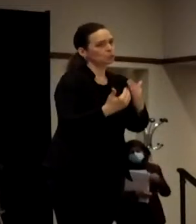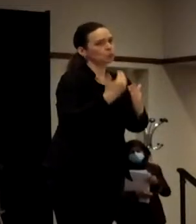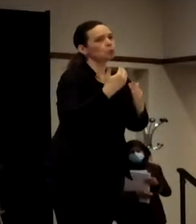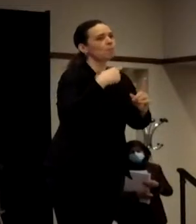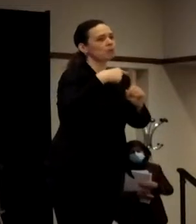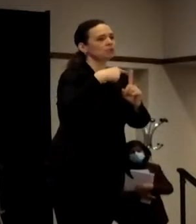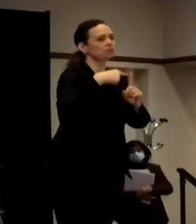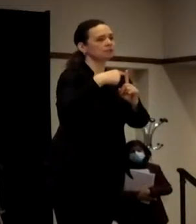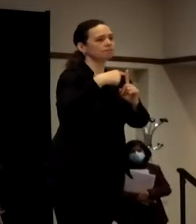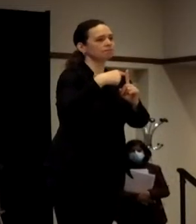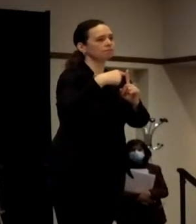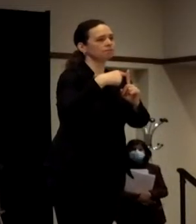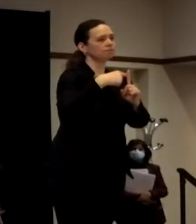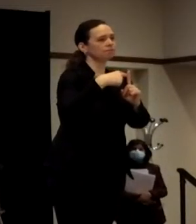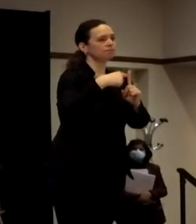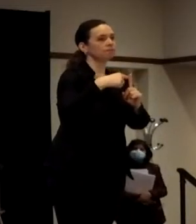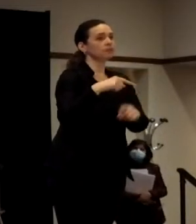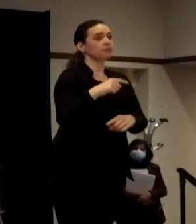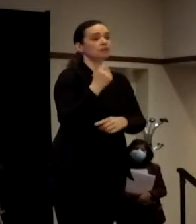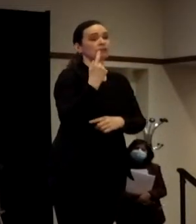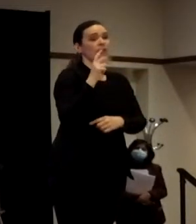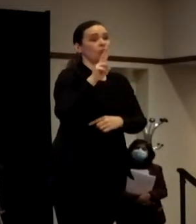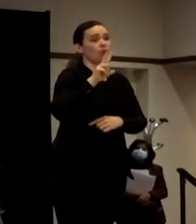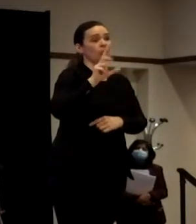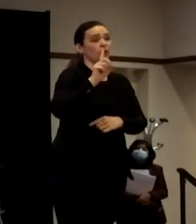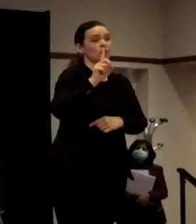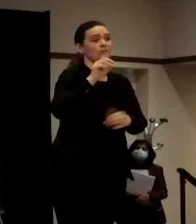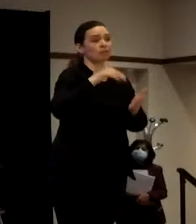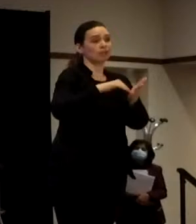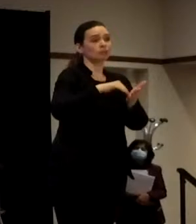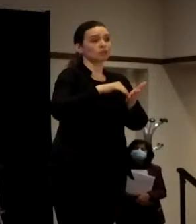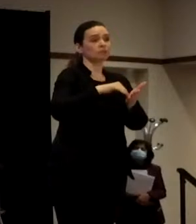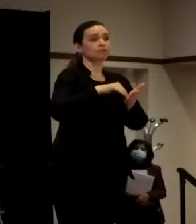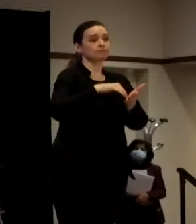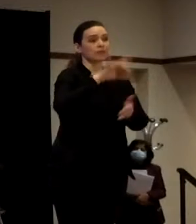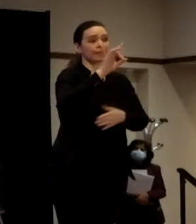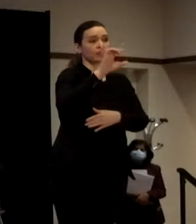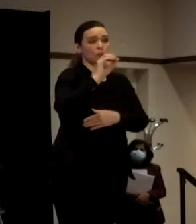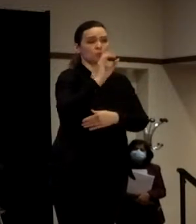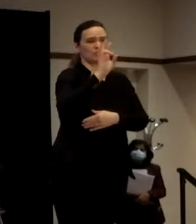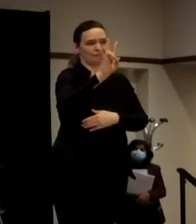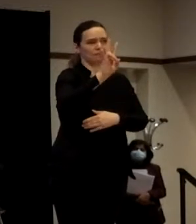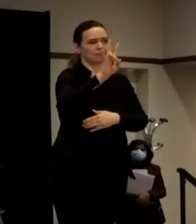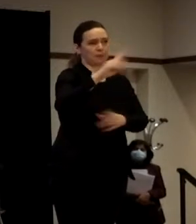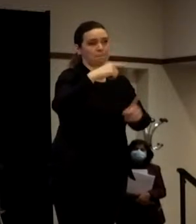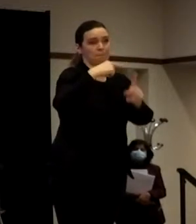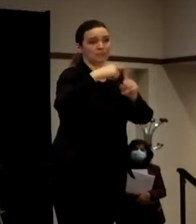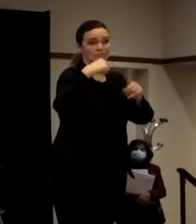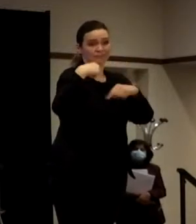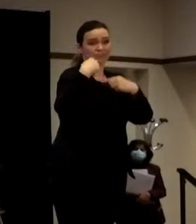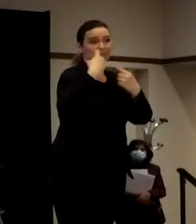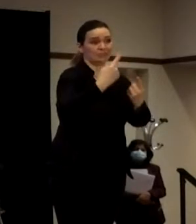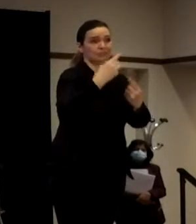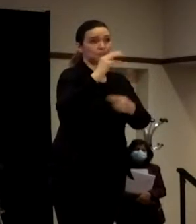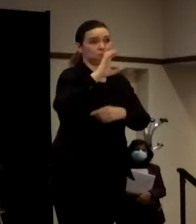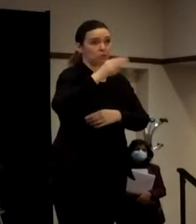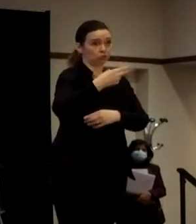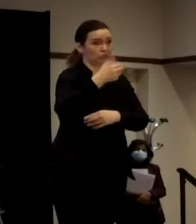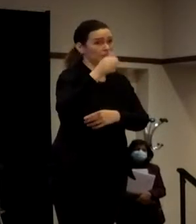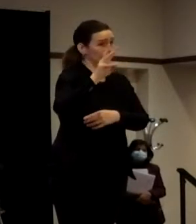had 31,807 positive cases, confirmed positive cases to